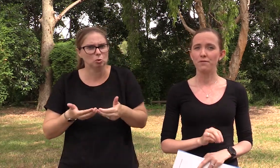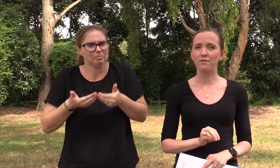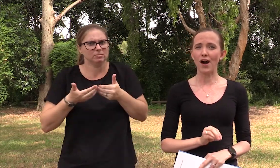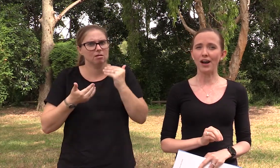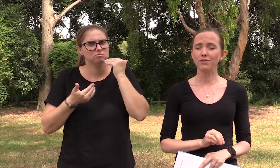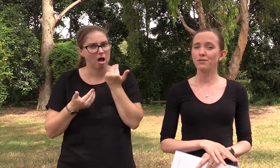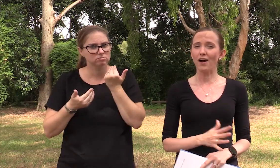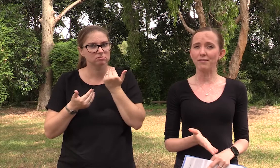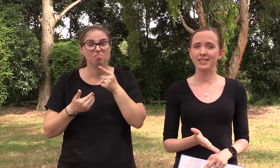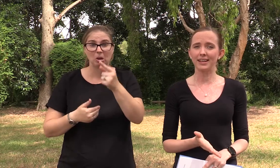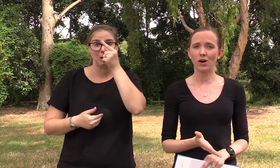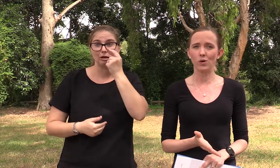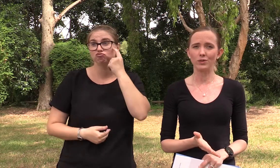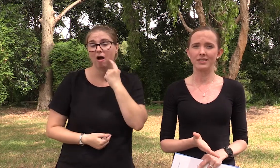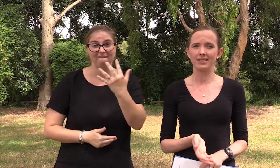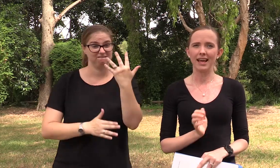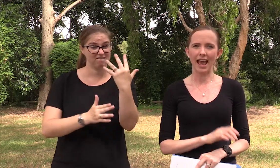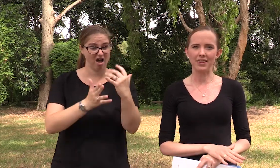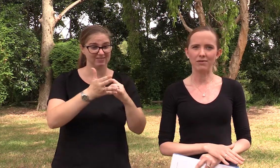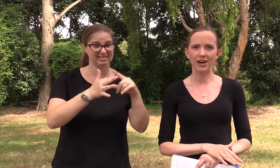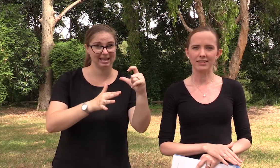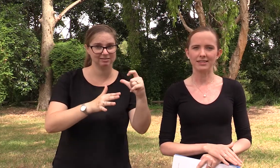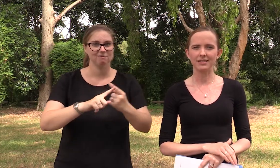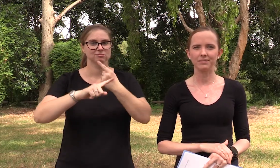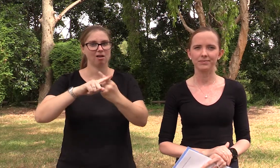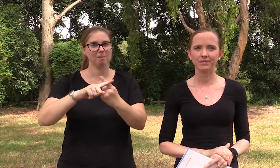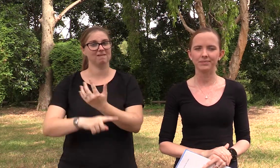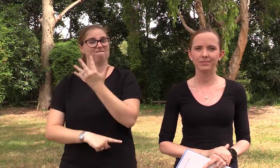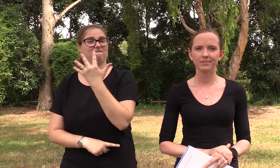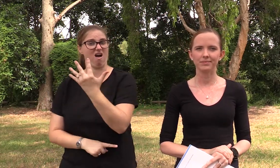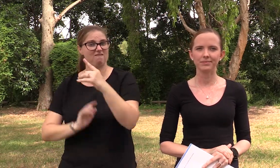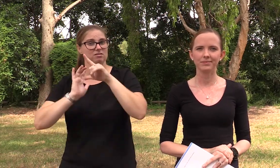do 5 5-second holds and then rest.